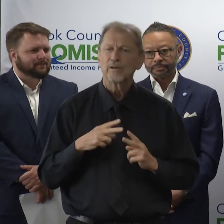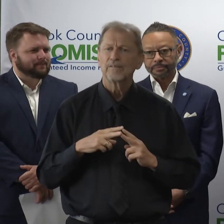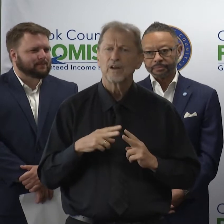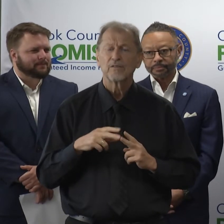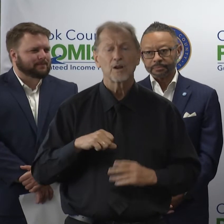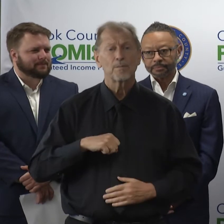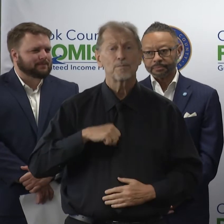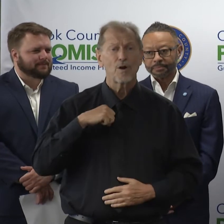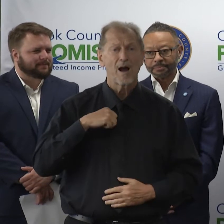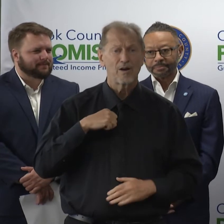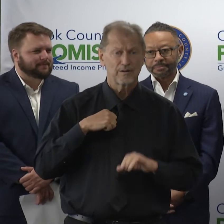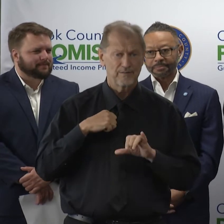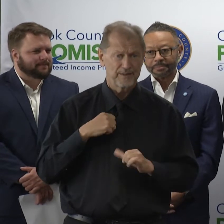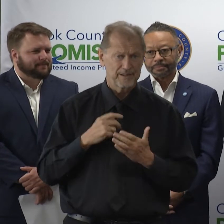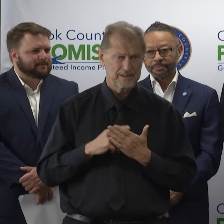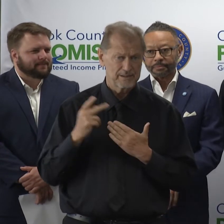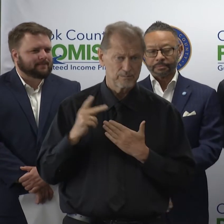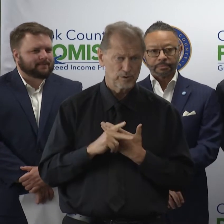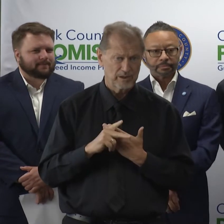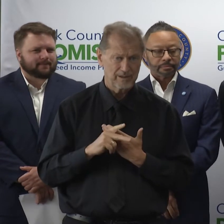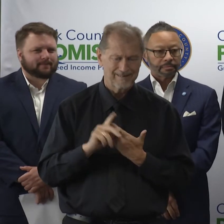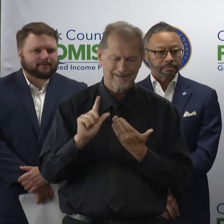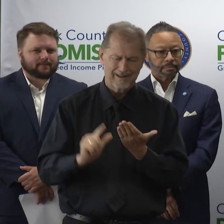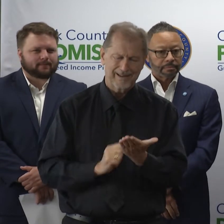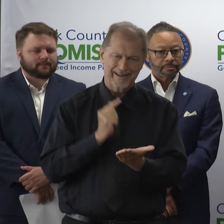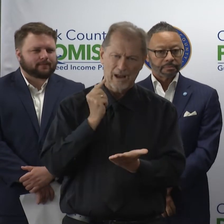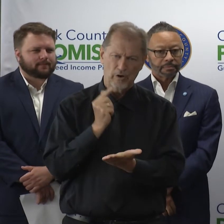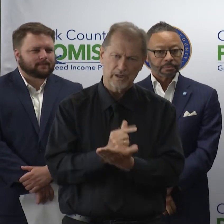this program. Guaranteed